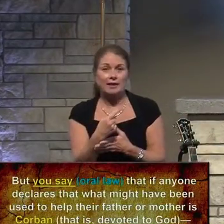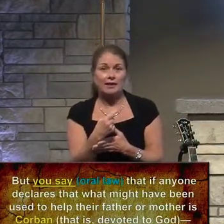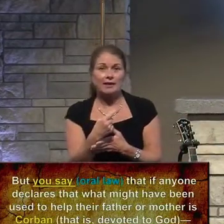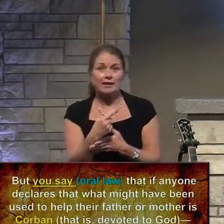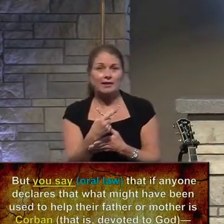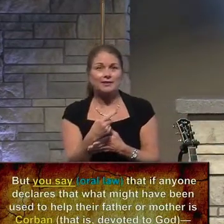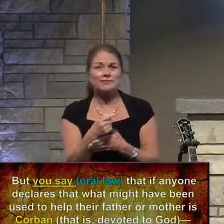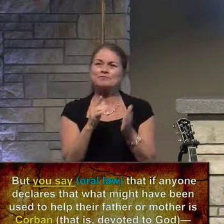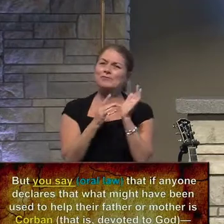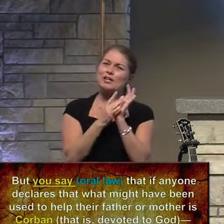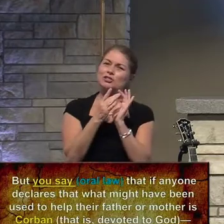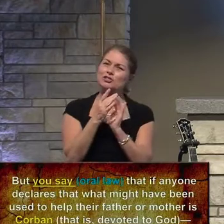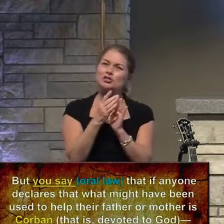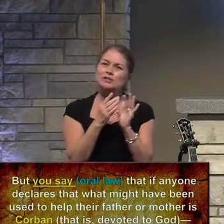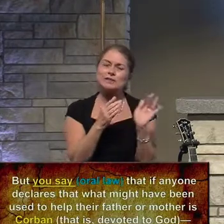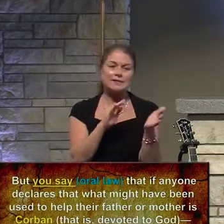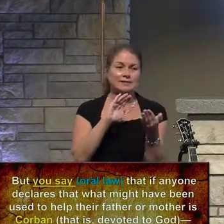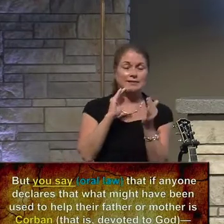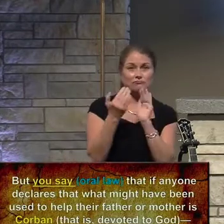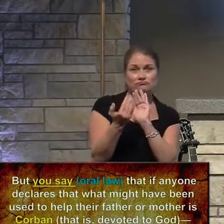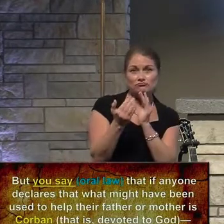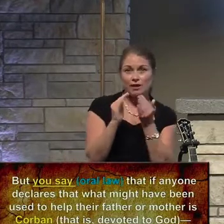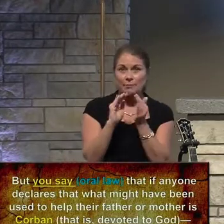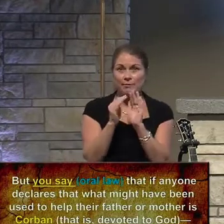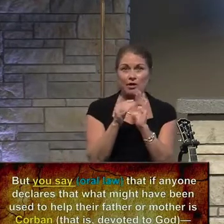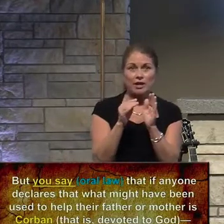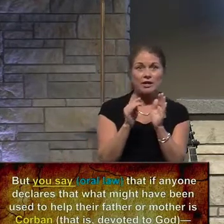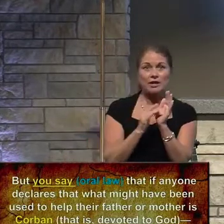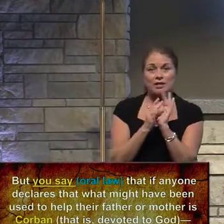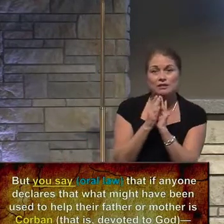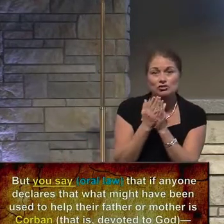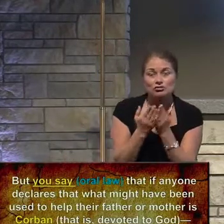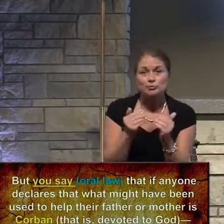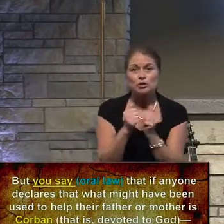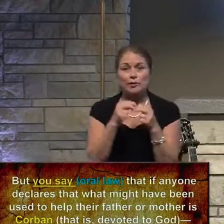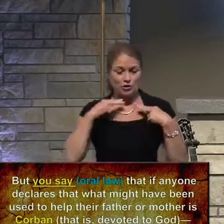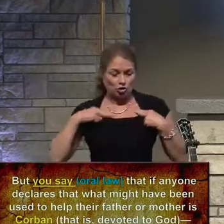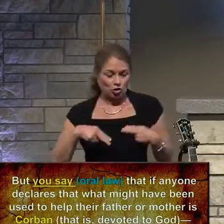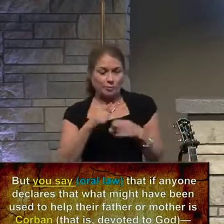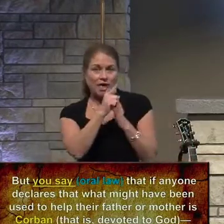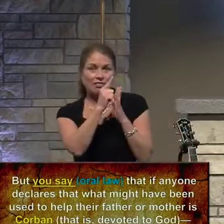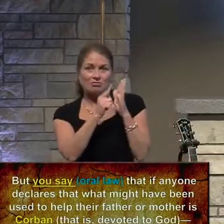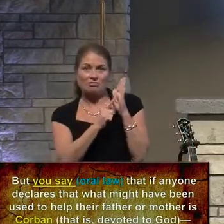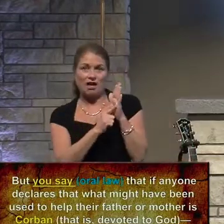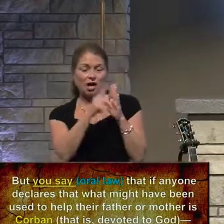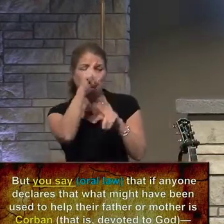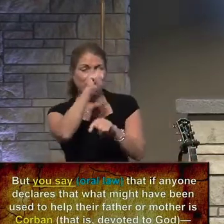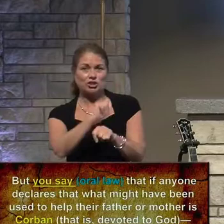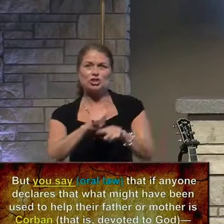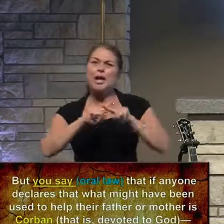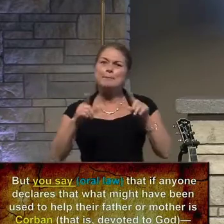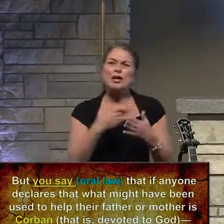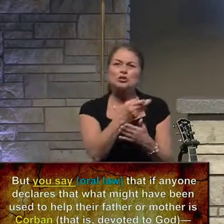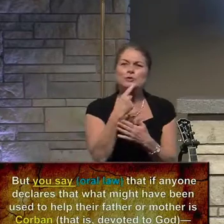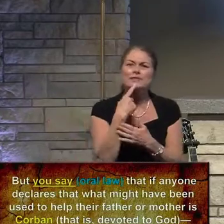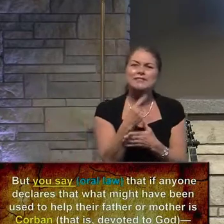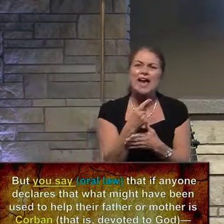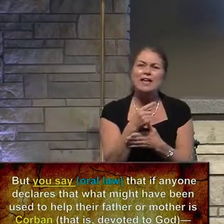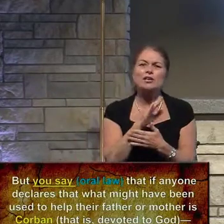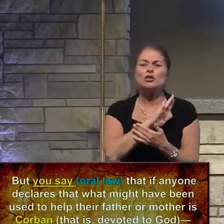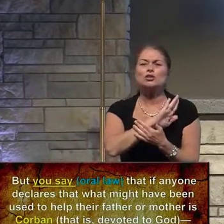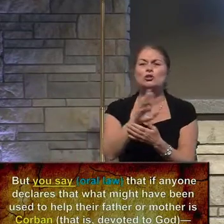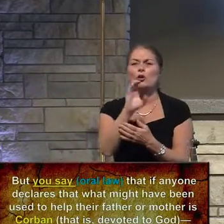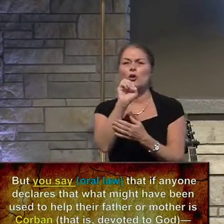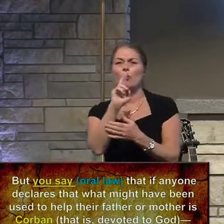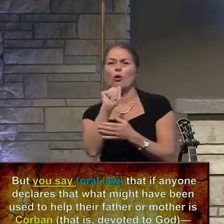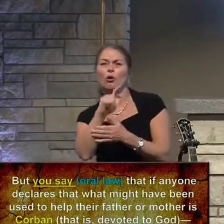mean, Jesus is directly contrasting Scripture with human law and human tradition. But you say, your oral tradition,